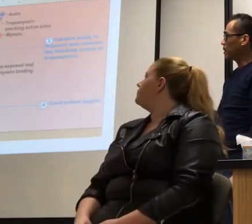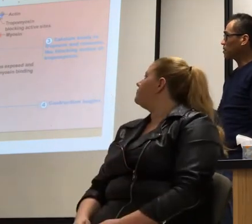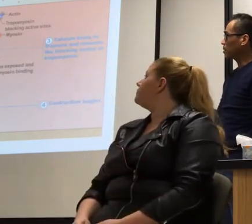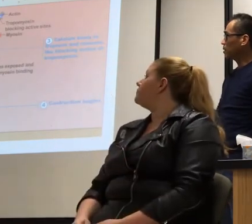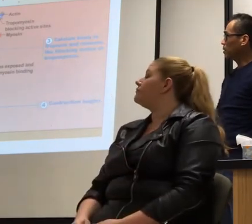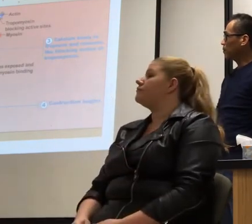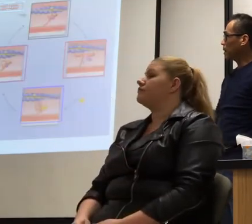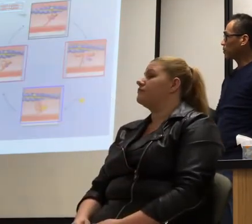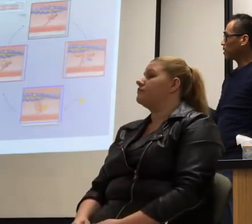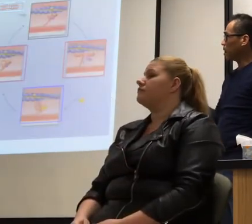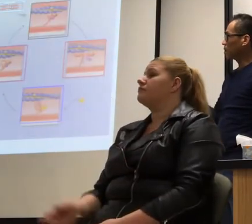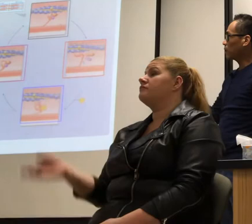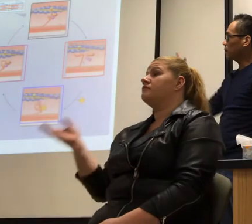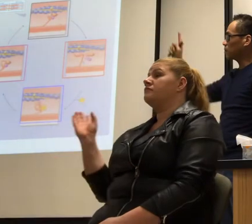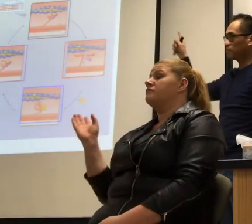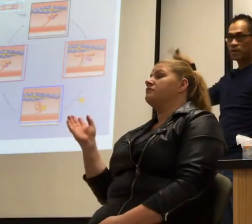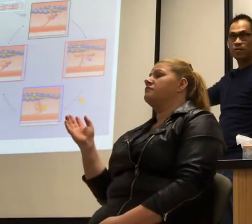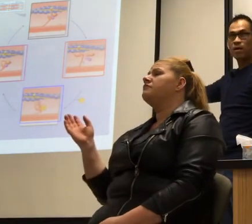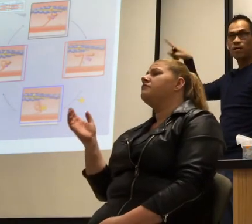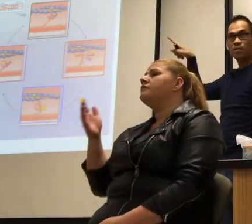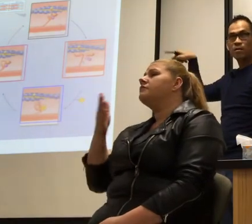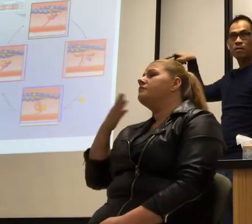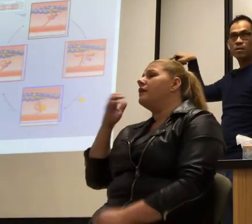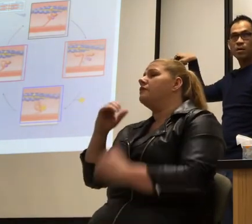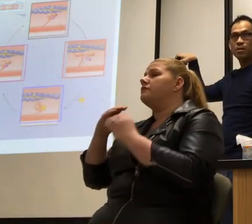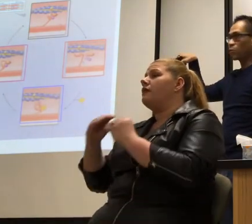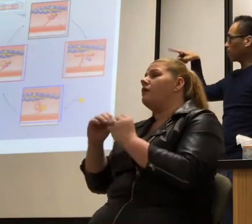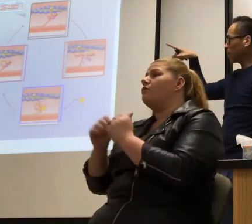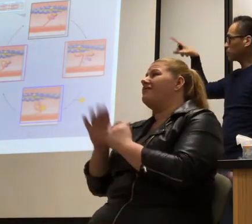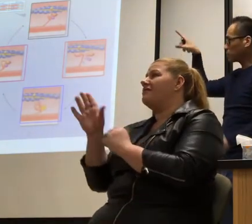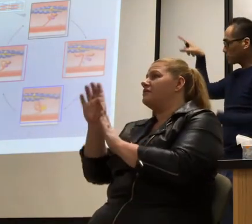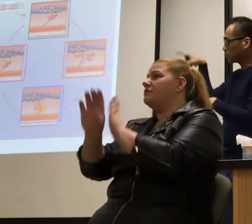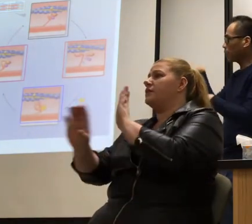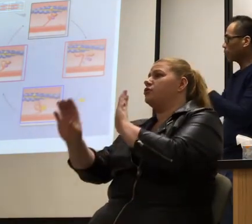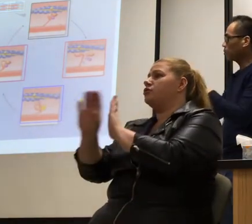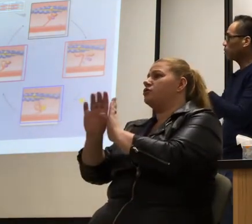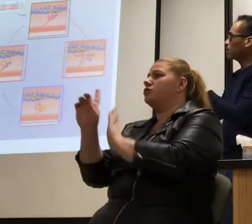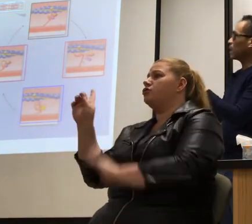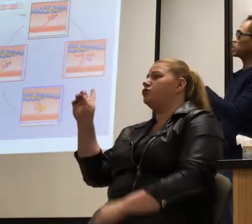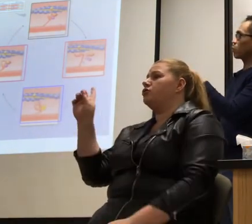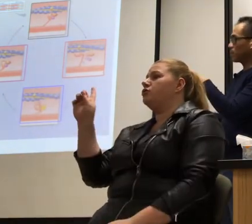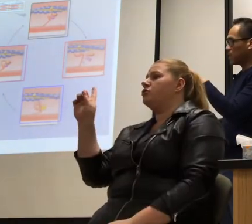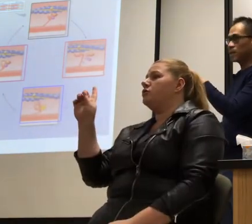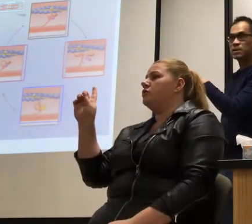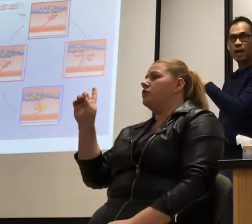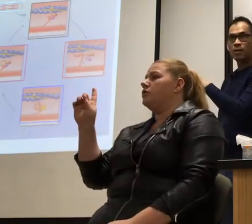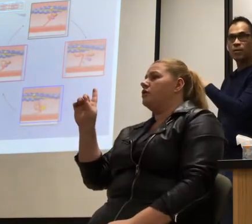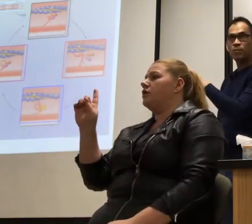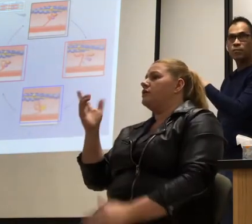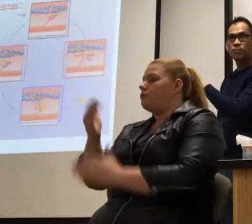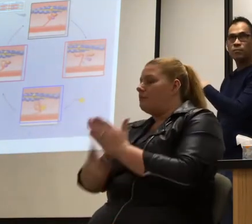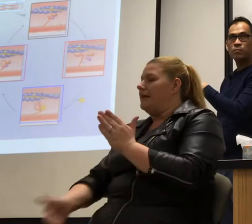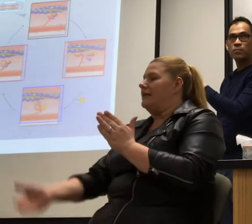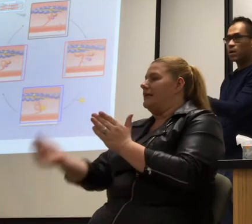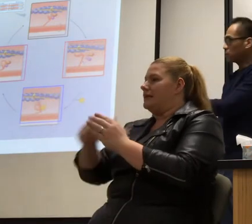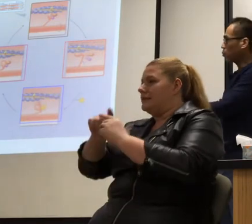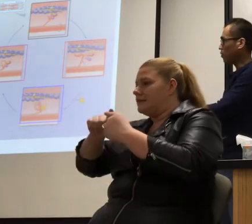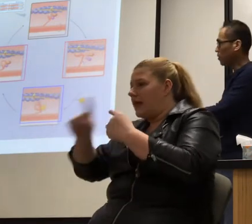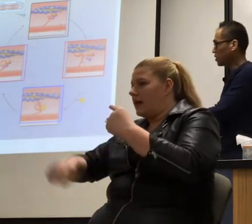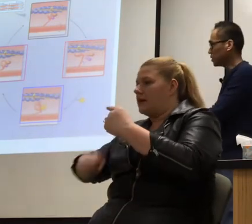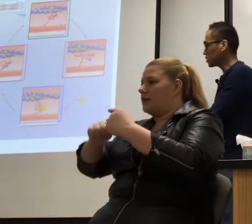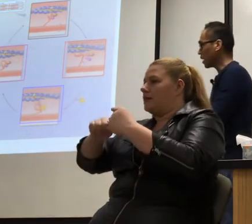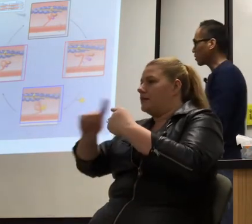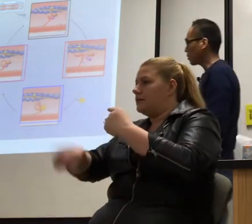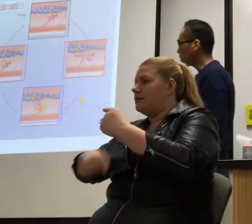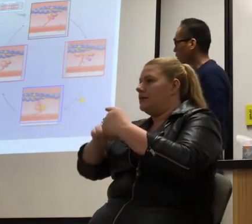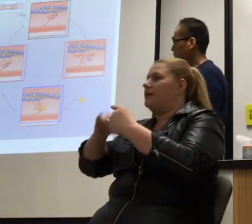This is basically better taught in this figure here, where the pictures are shown as a repeating cycle. So whenever